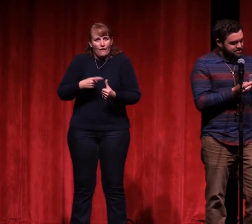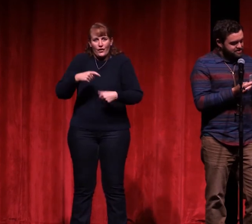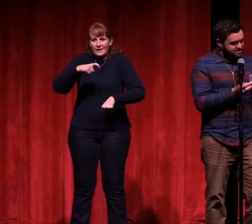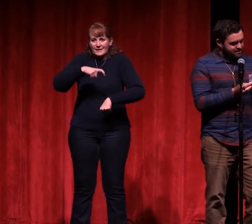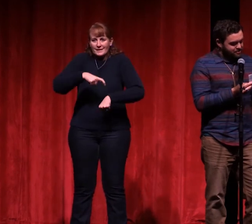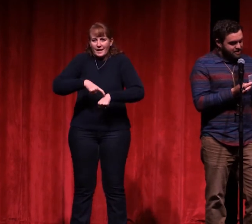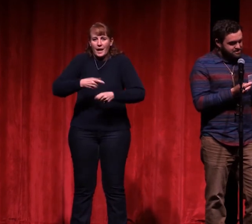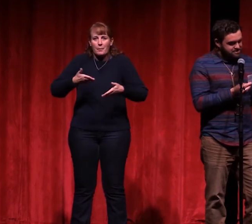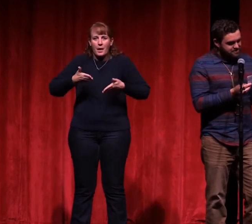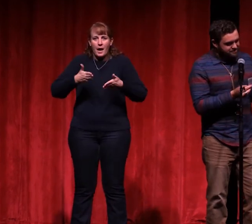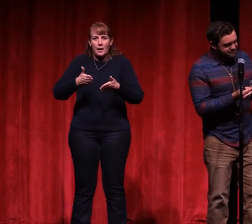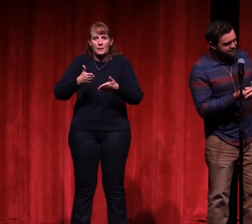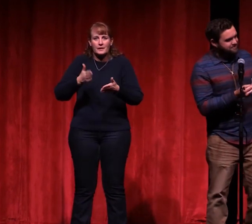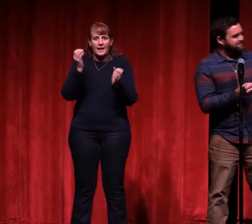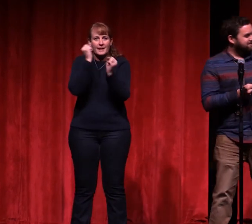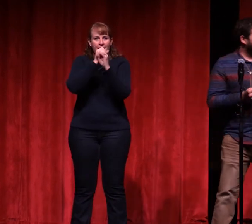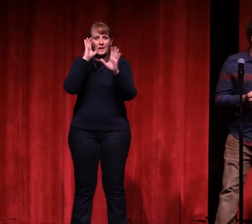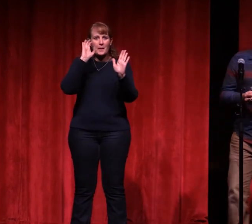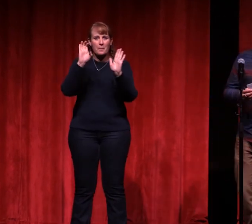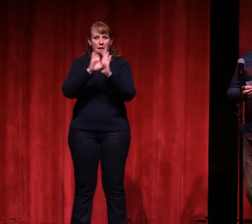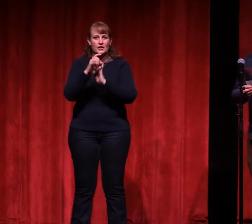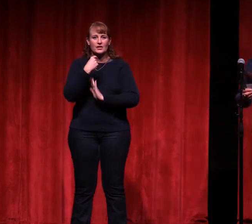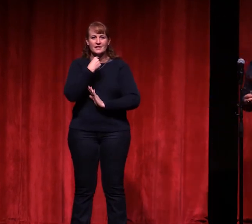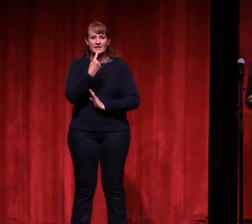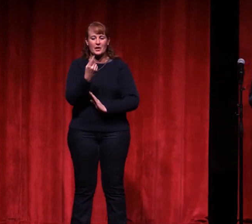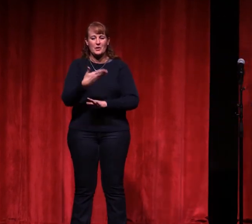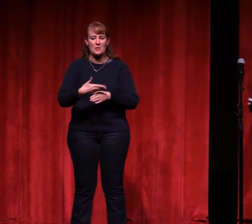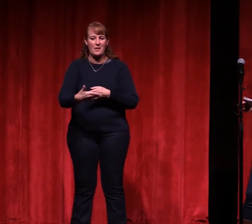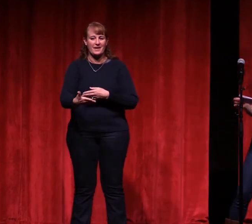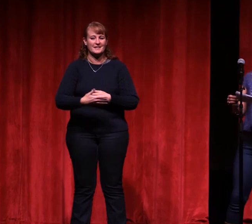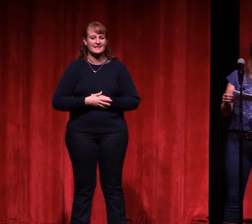let the pictures say the rest.